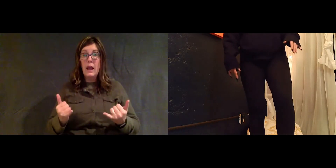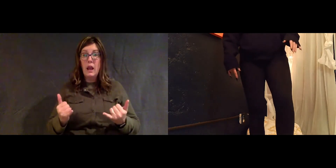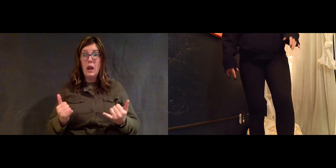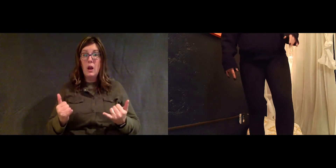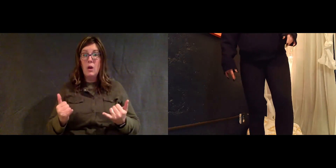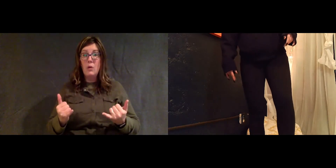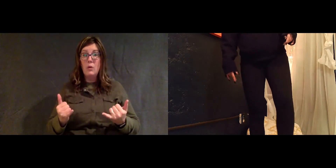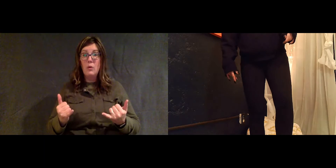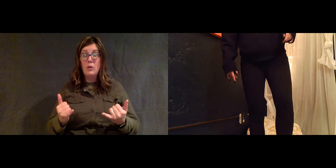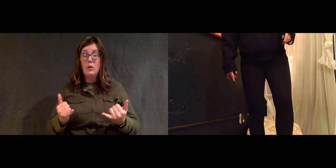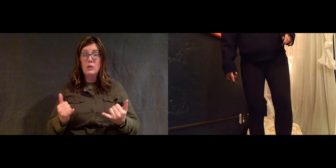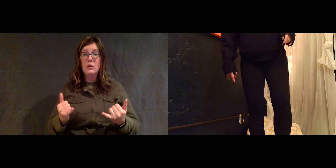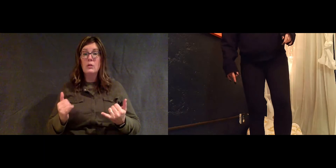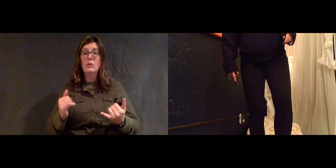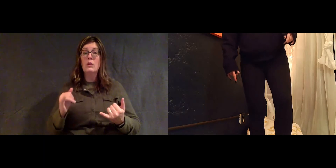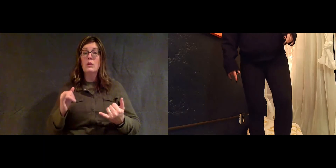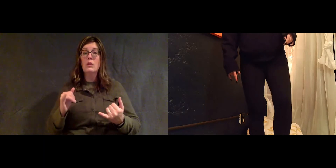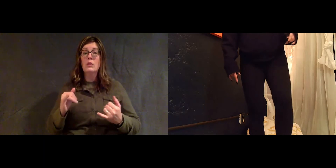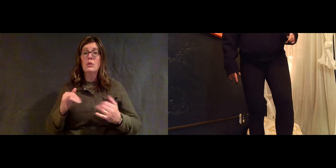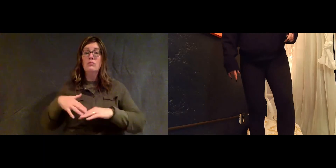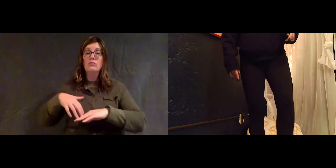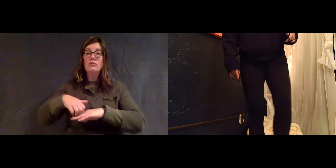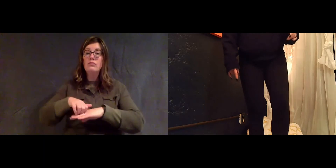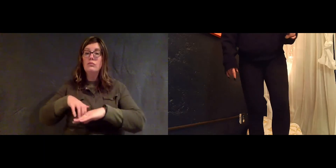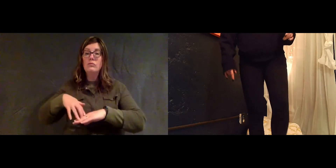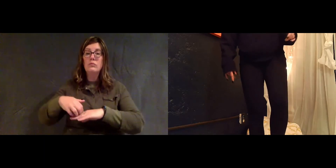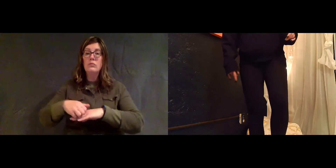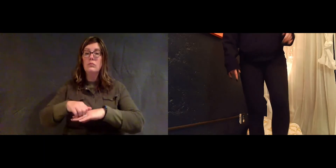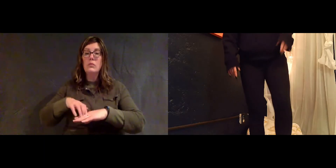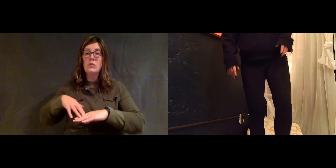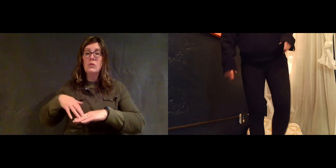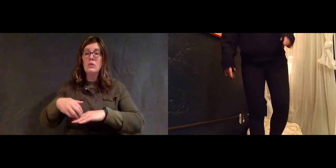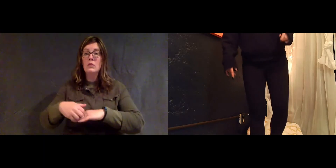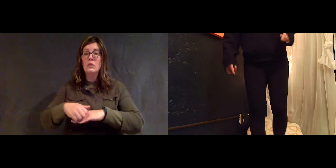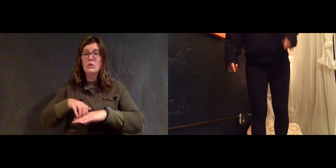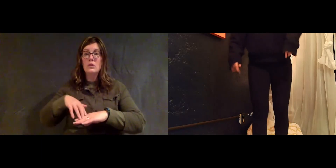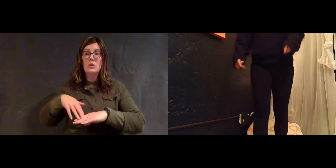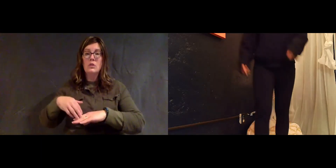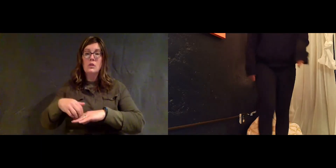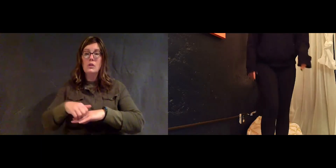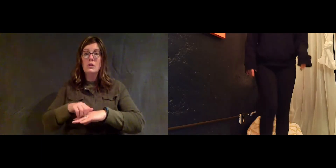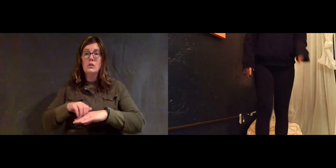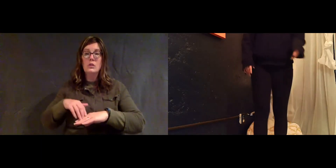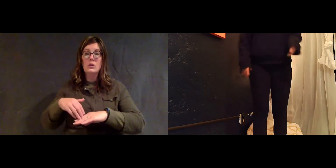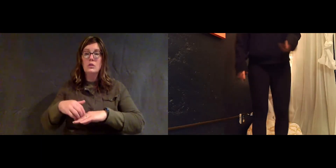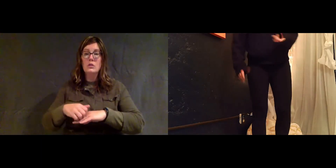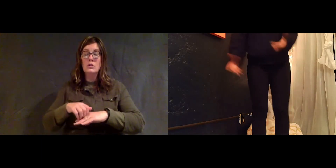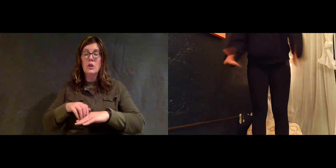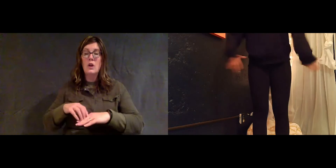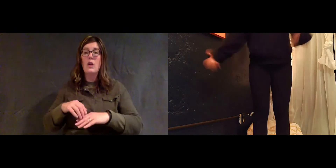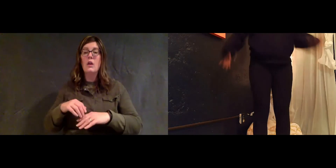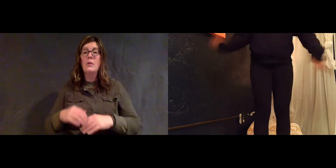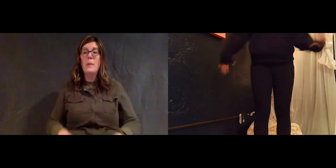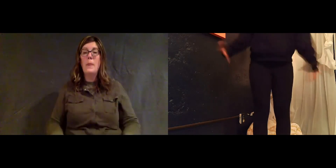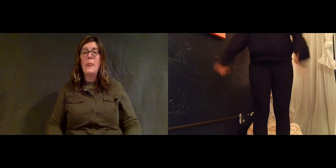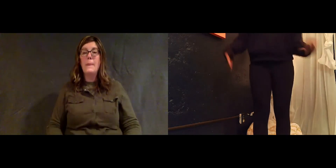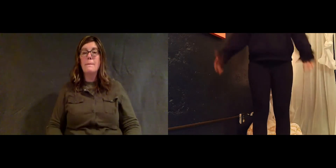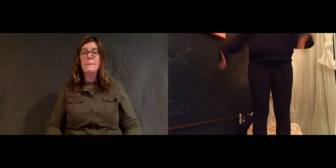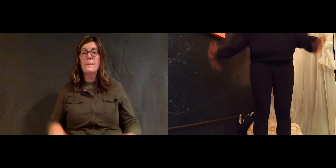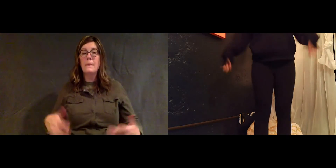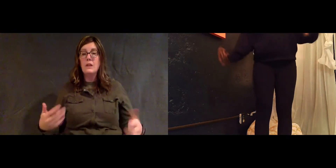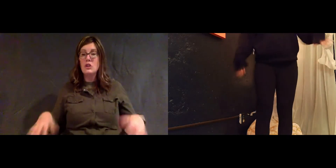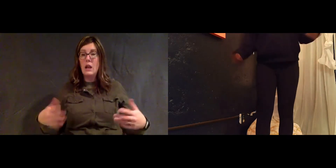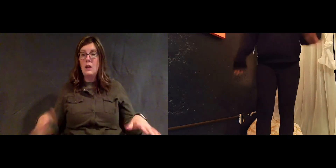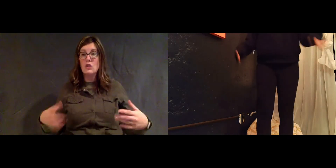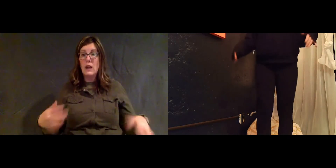over and give your foot a little bit of a stretch. Your toes might crack too, which can feel kind of good. All right, shake out your